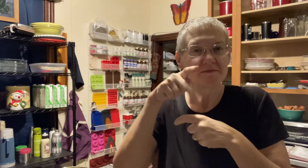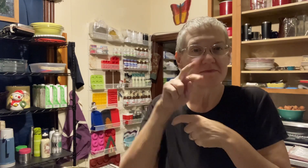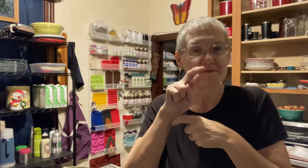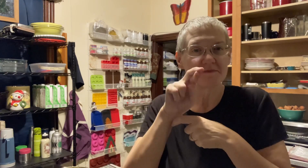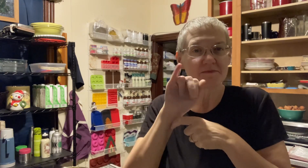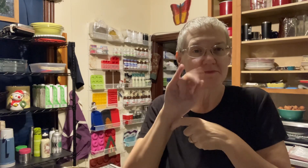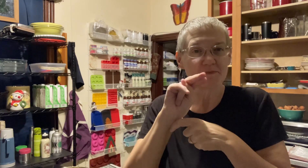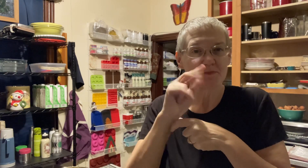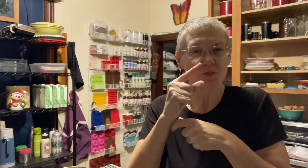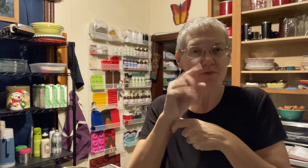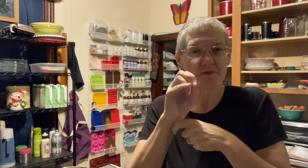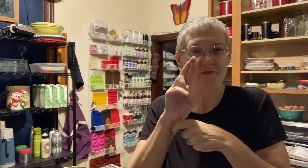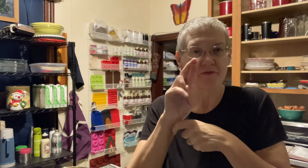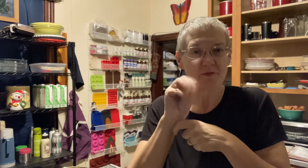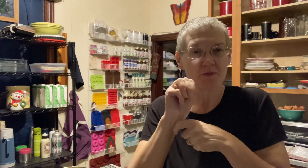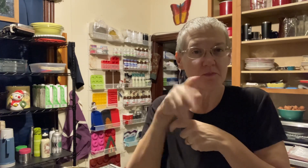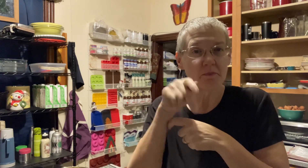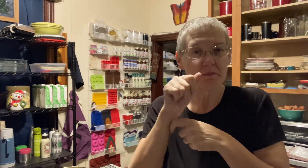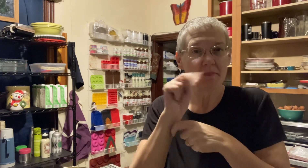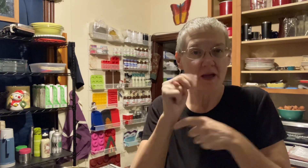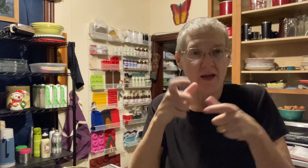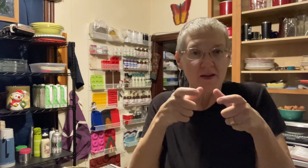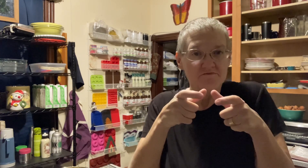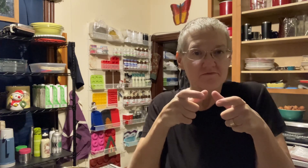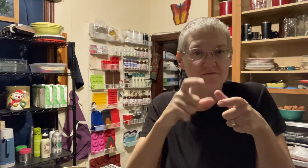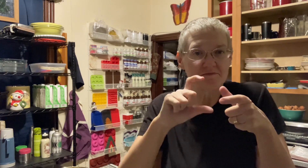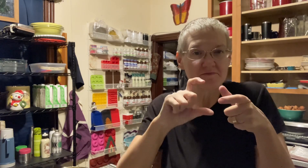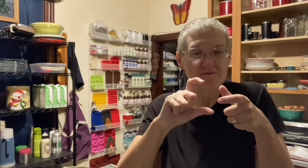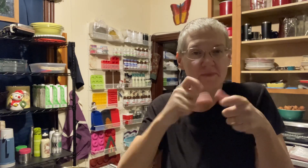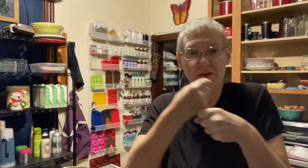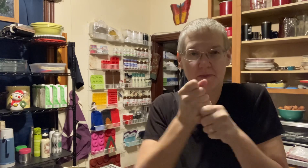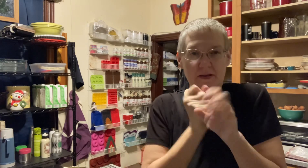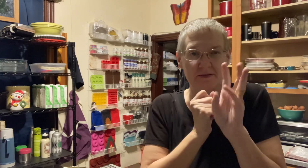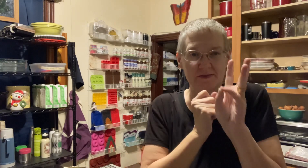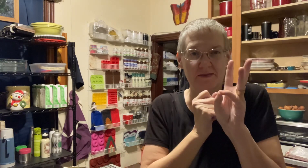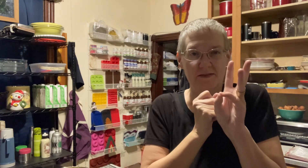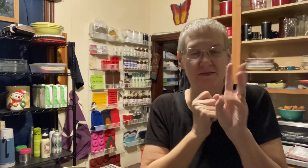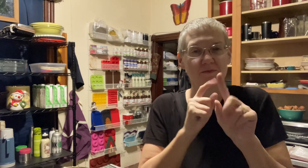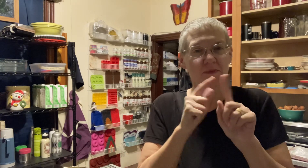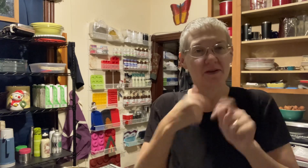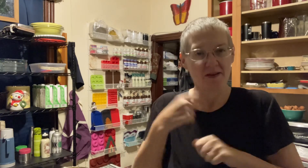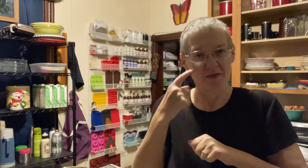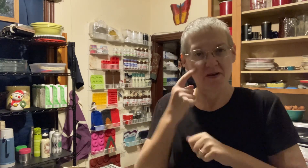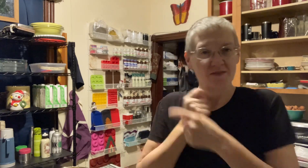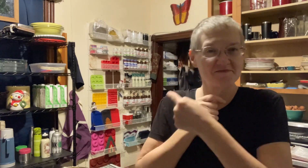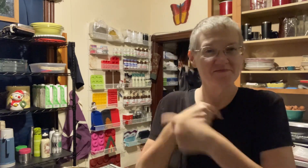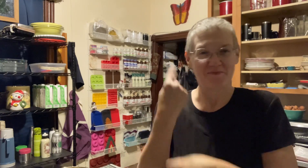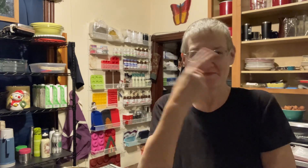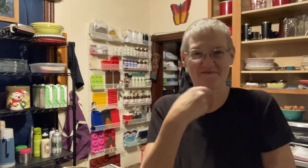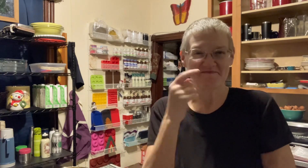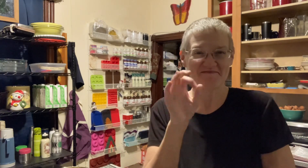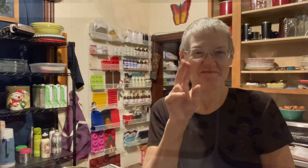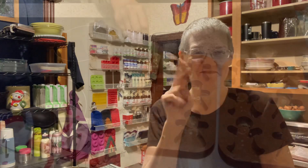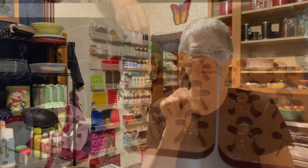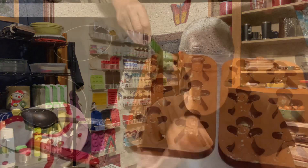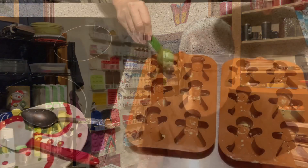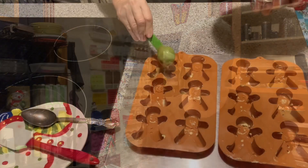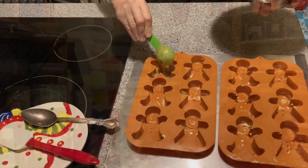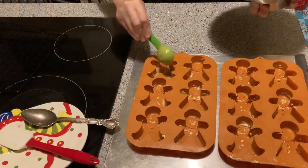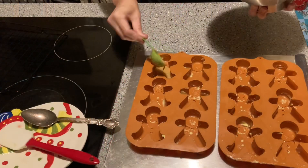Normally make this in a metal mini springform pan and make 6. But I thought that these looked